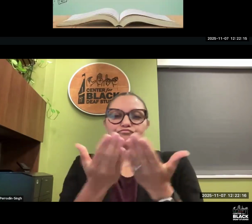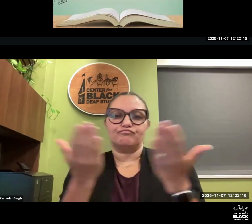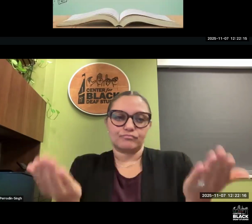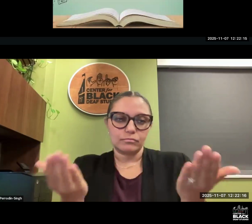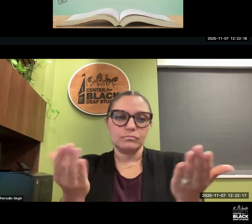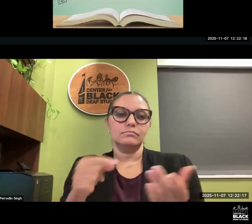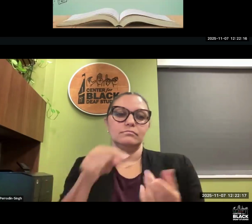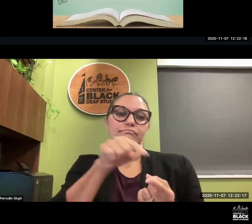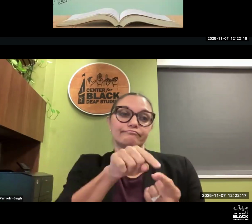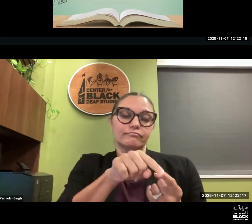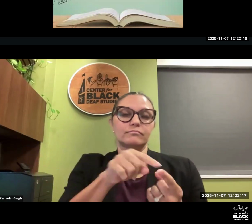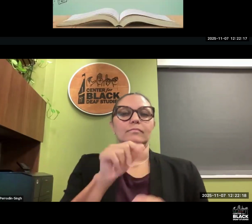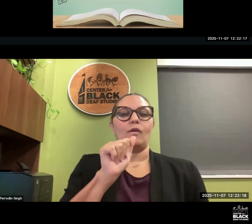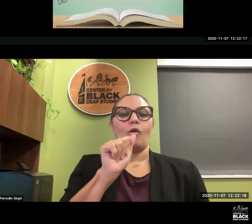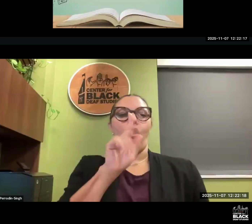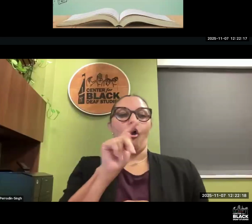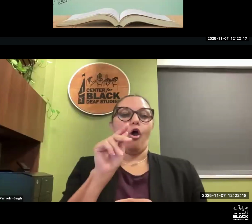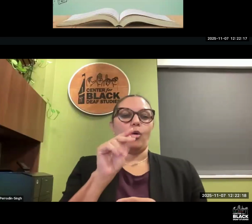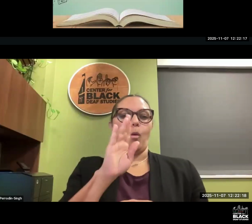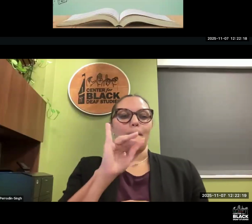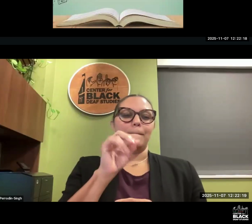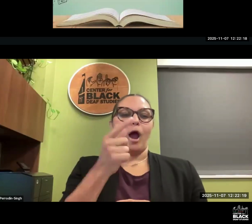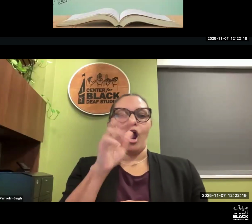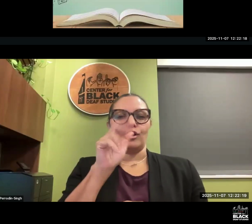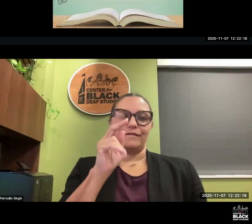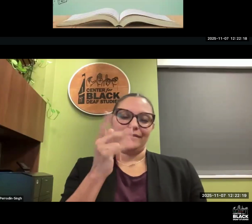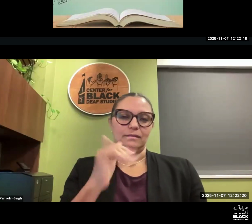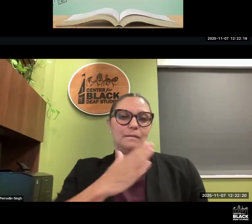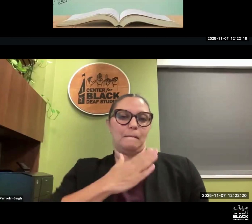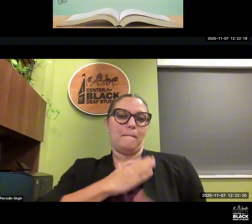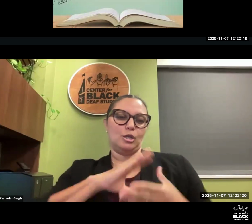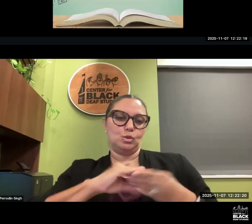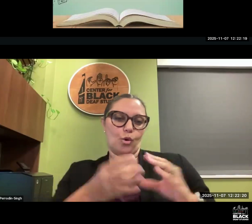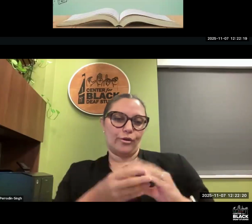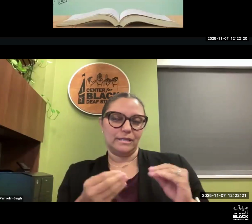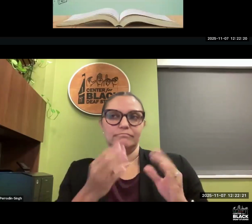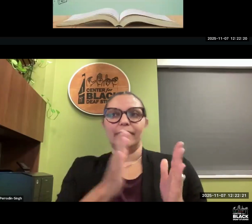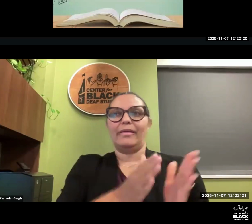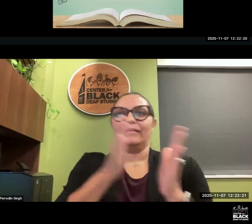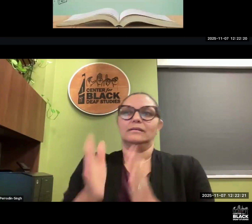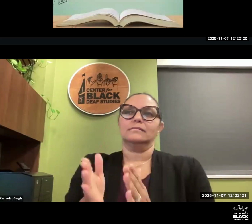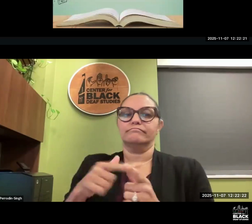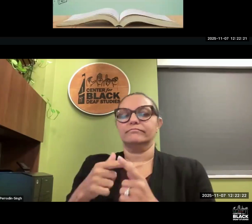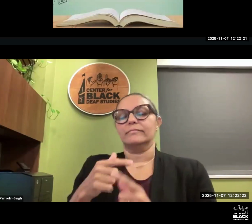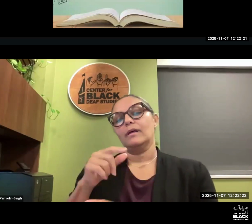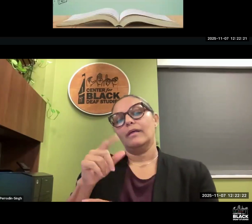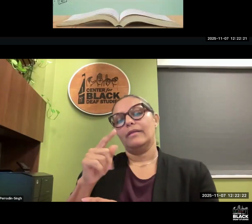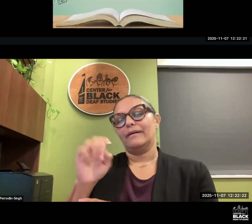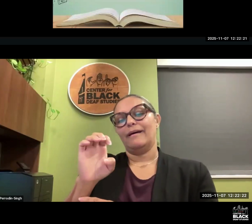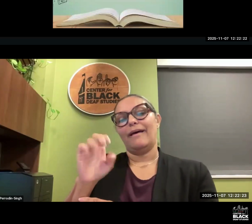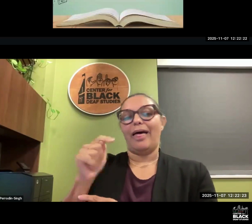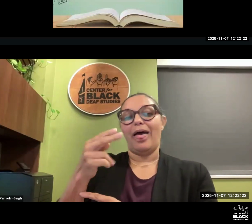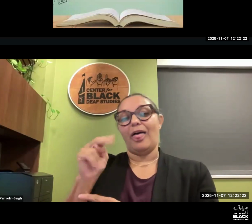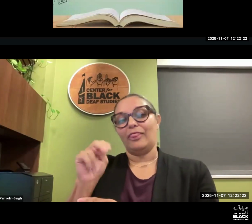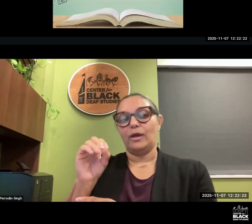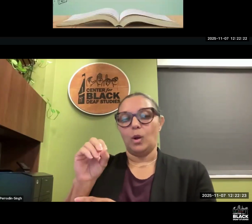And there are two parts to it. I have the autobiography, which is my